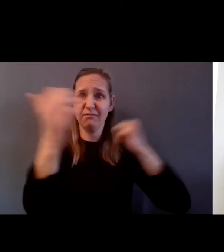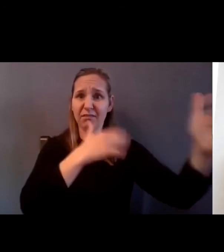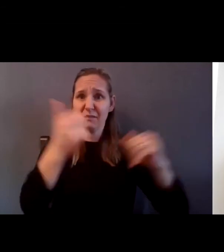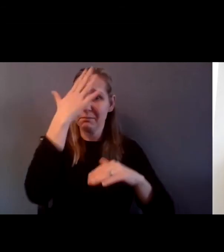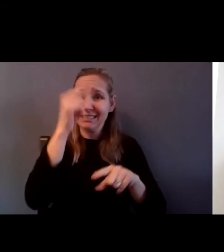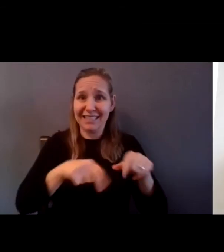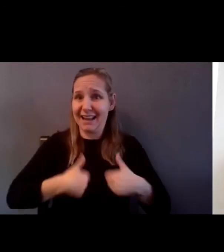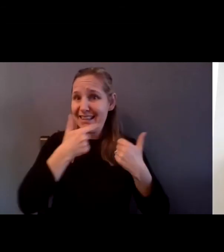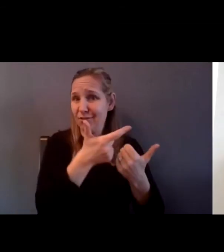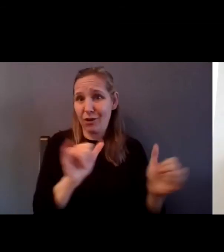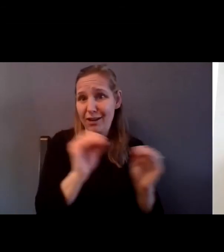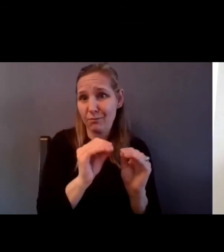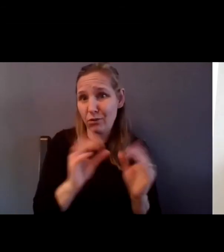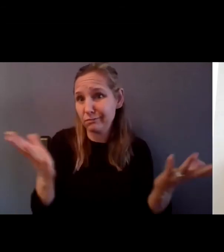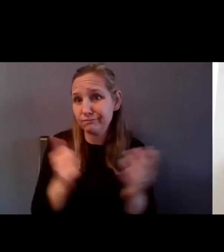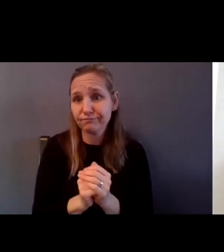Thanks, I'll leave it there.